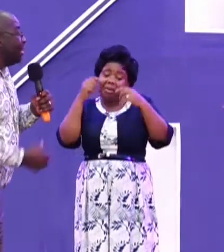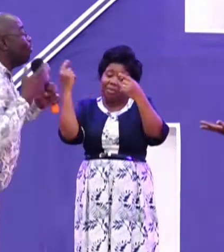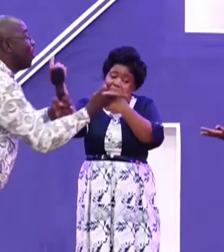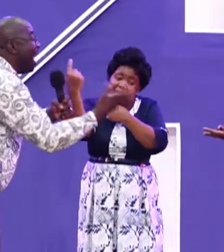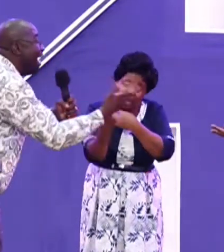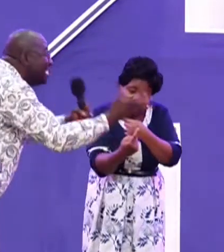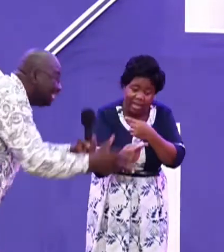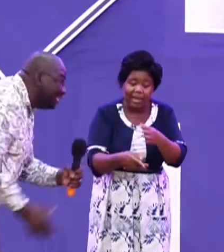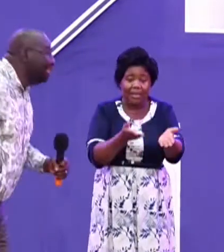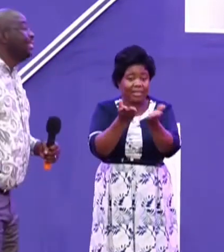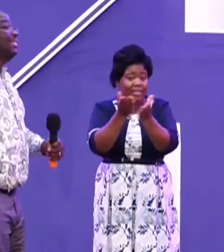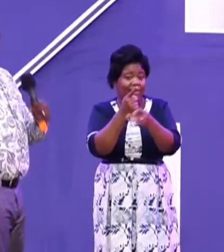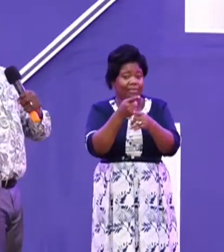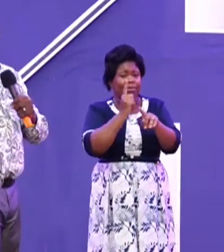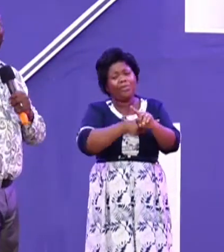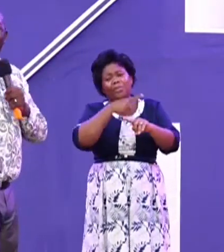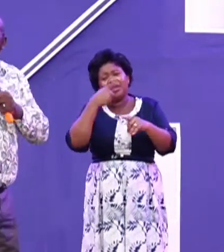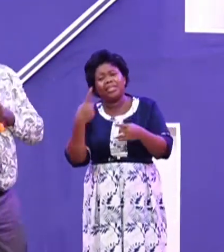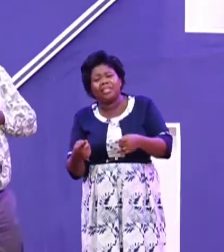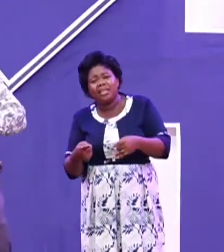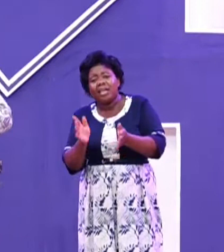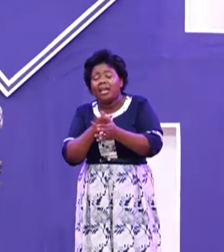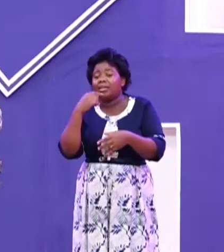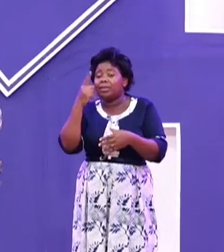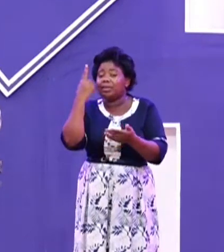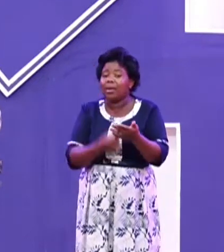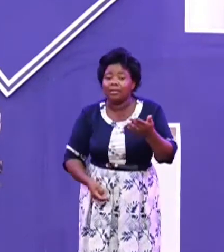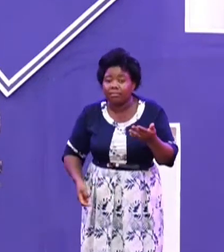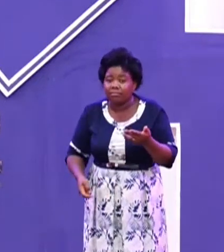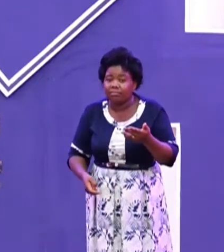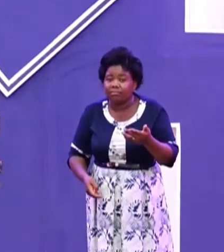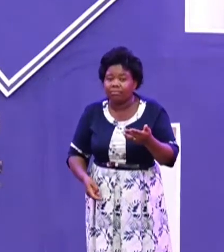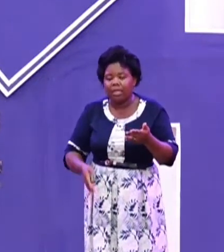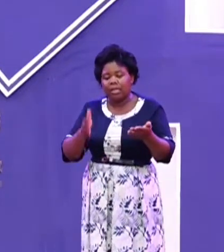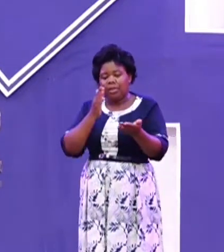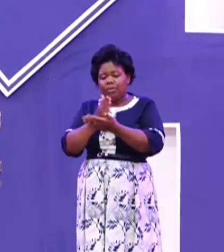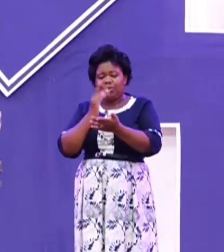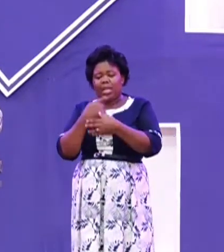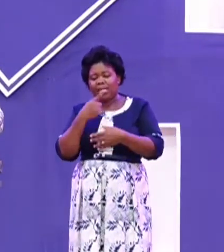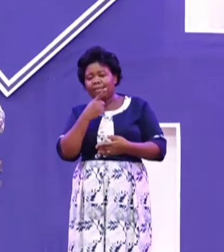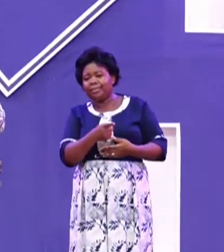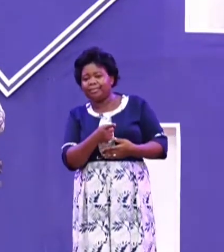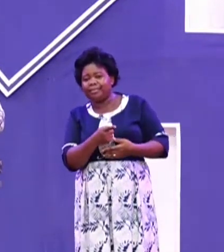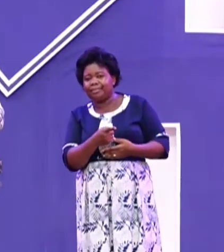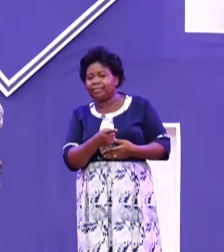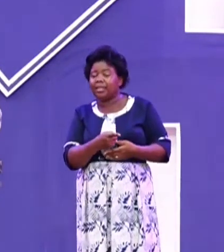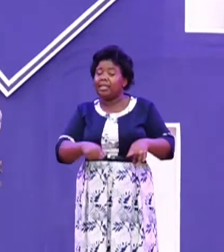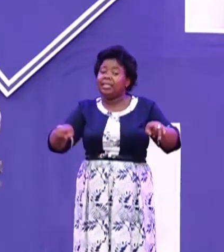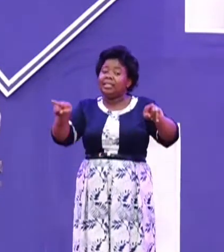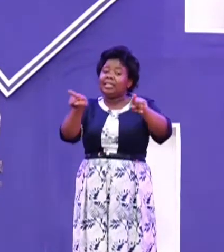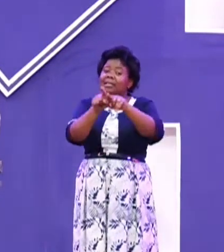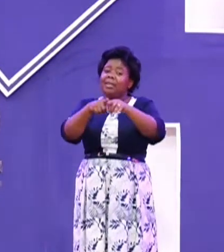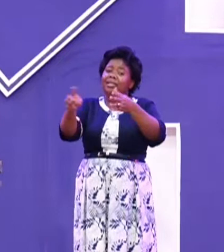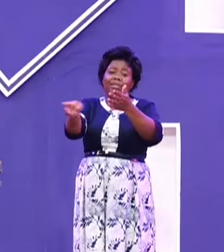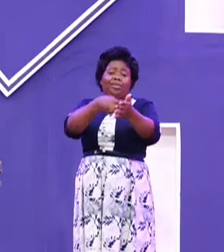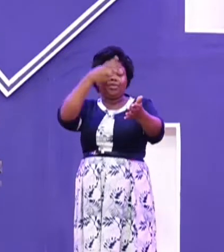you. When? And he will say, truly I say to you, as you did not do